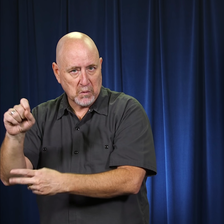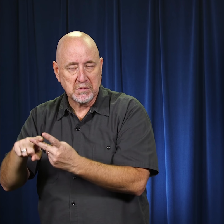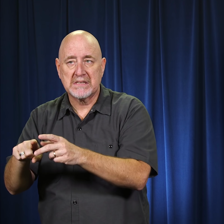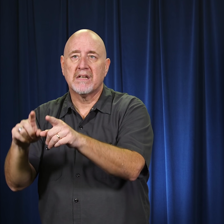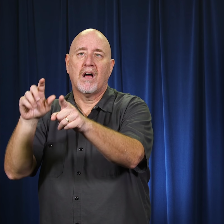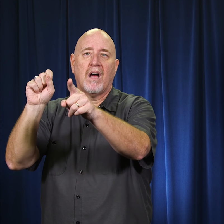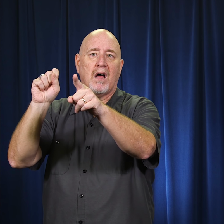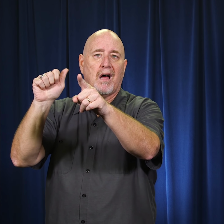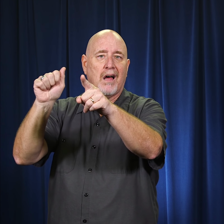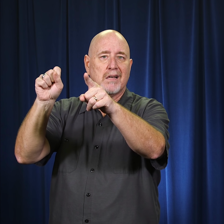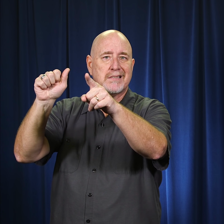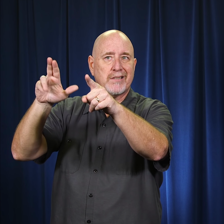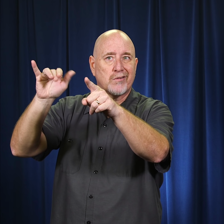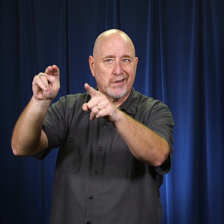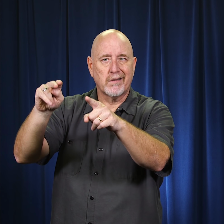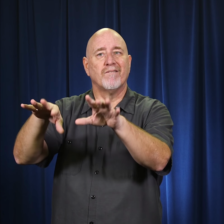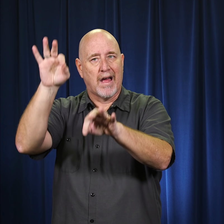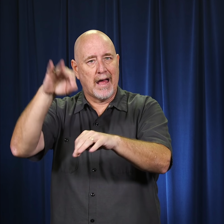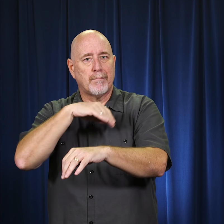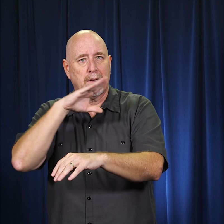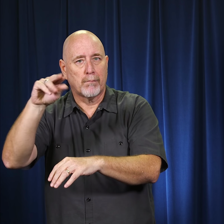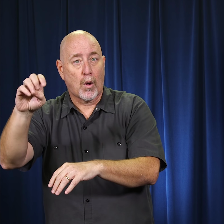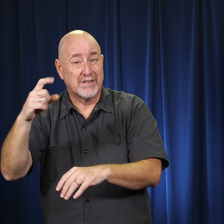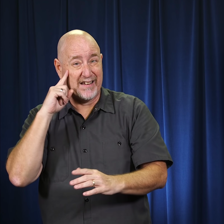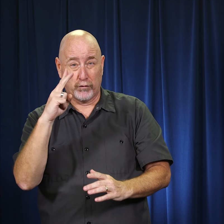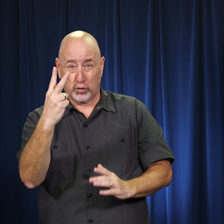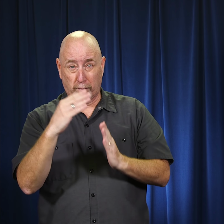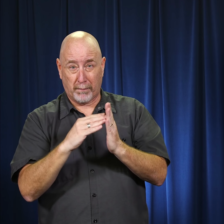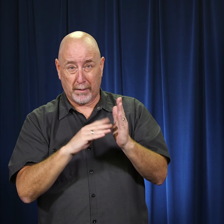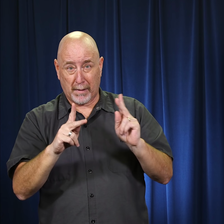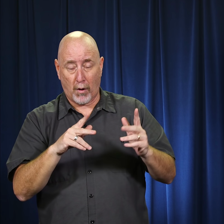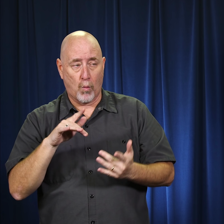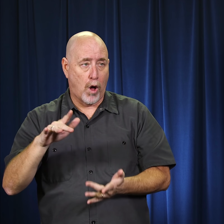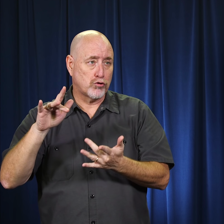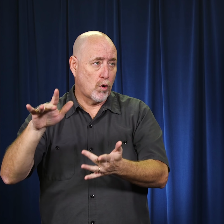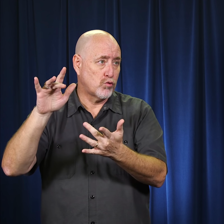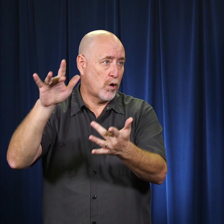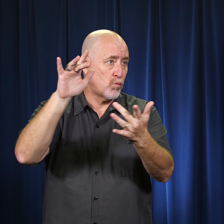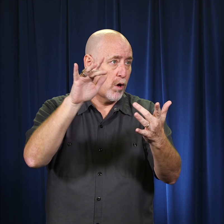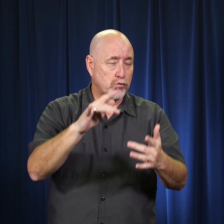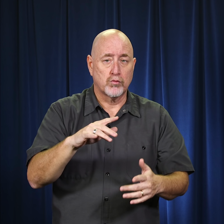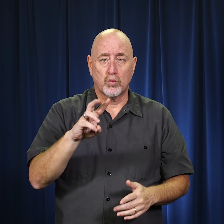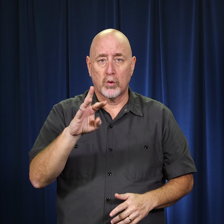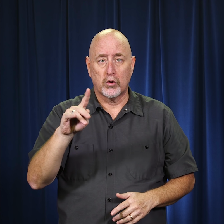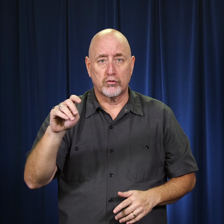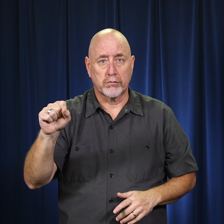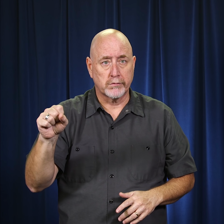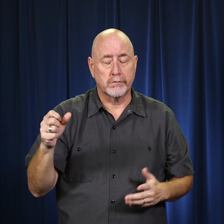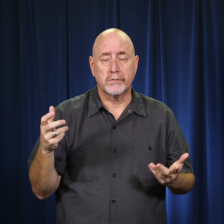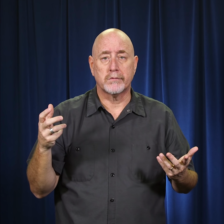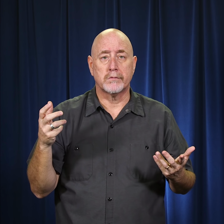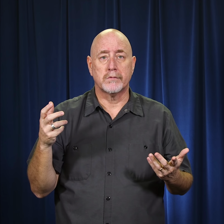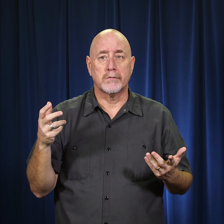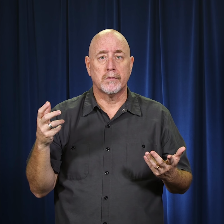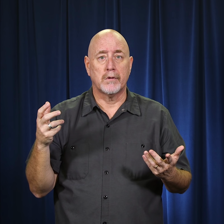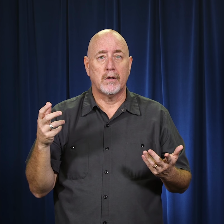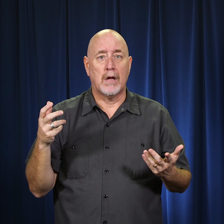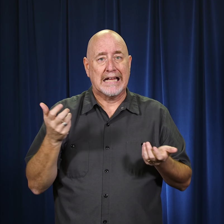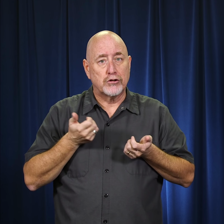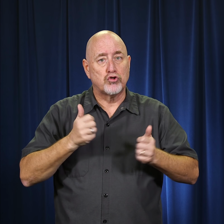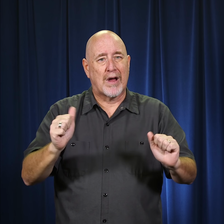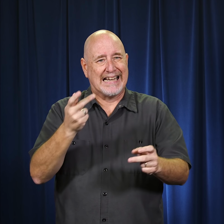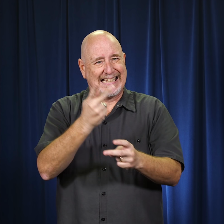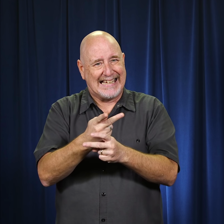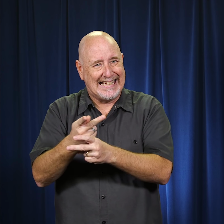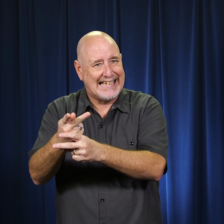they do. But not the Israelites. You know, if there were two million people wandering around in the wilderness and they were going to